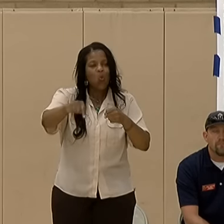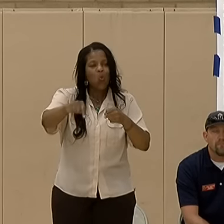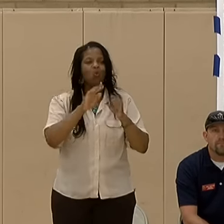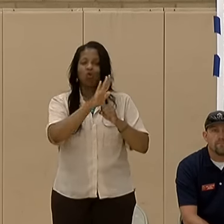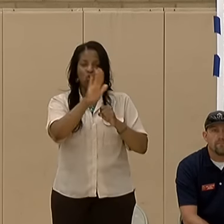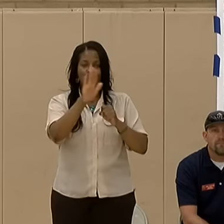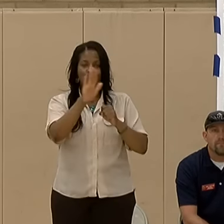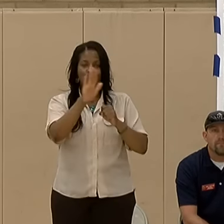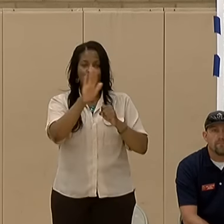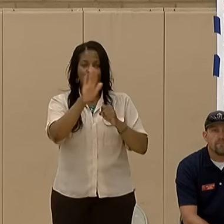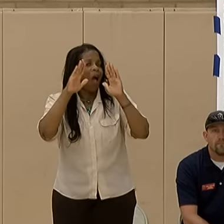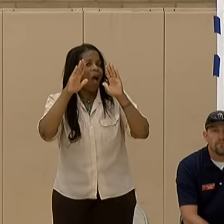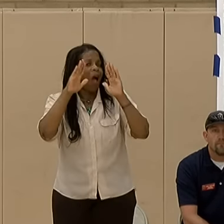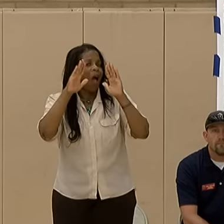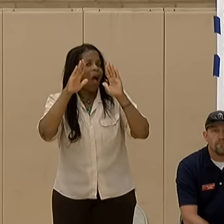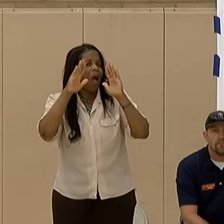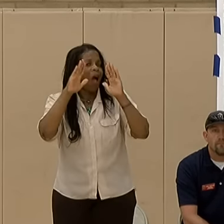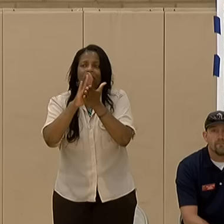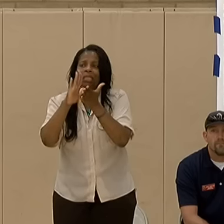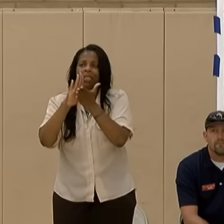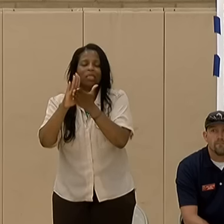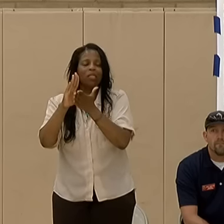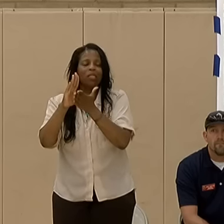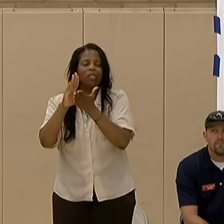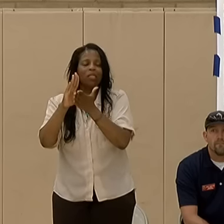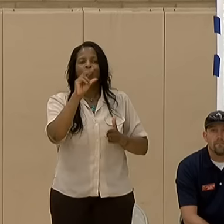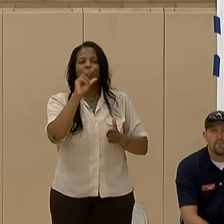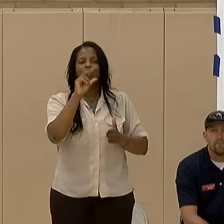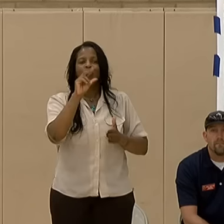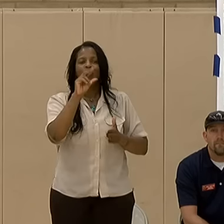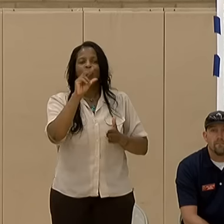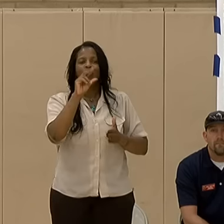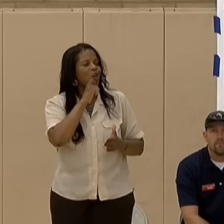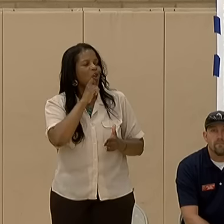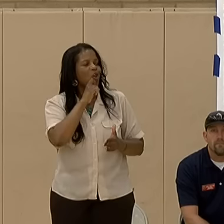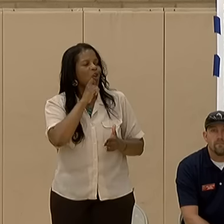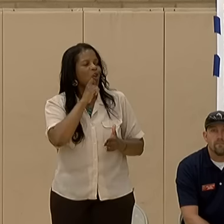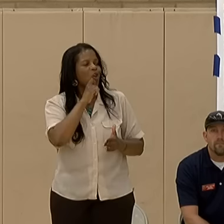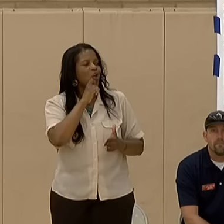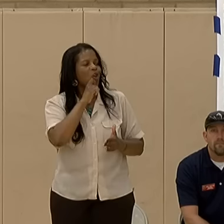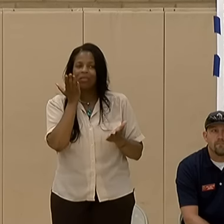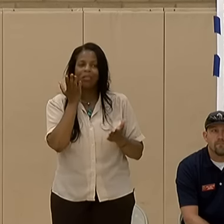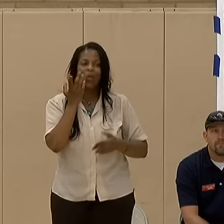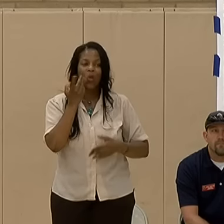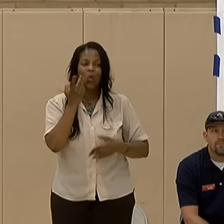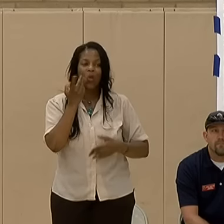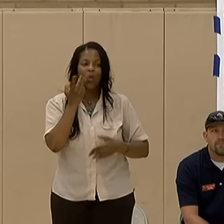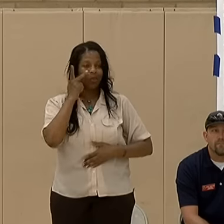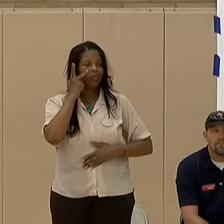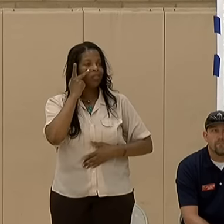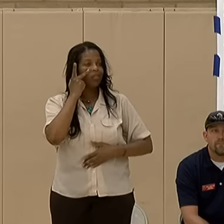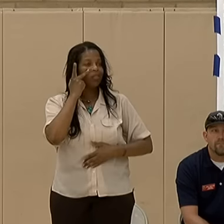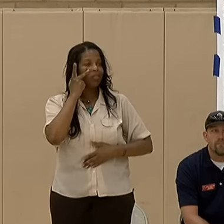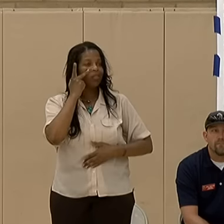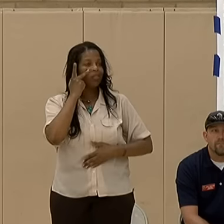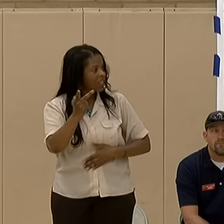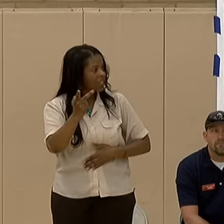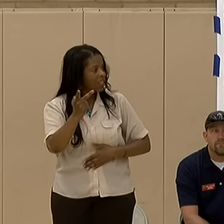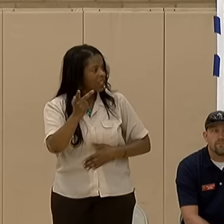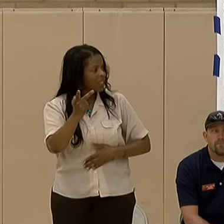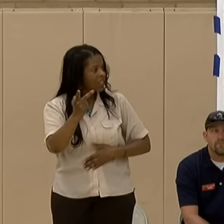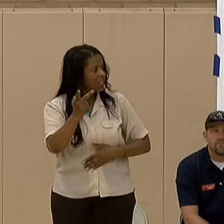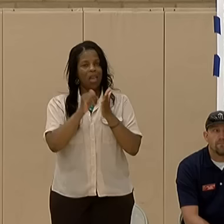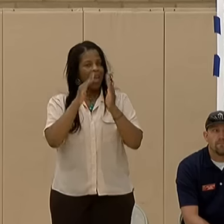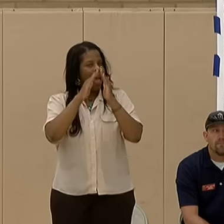as we repopulate the areas, if you take a look, you will see houses that were saved because of defensible space. And